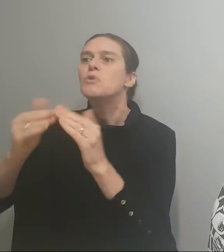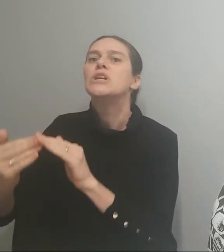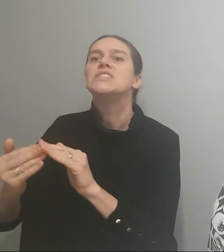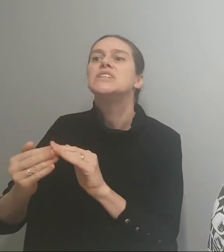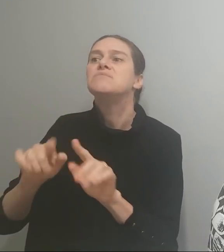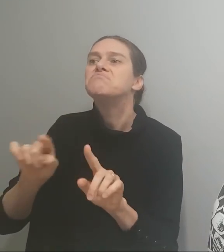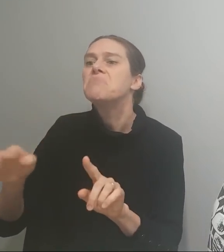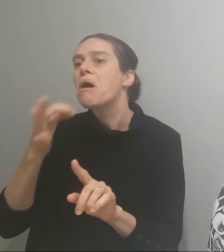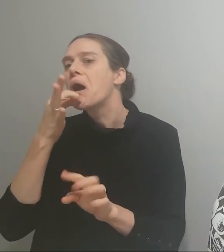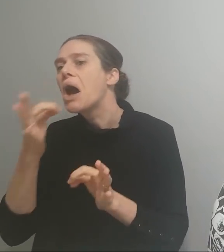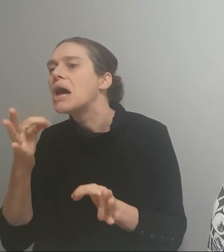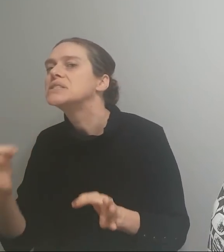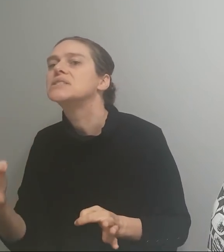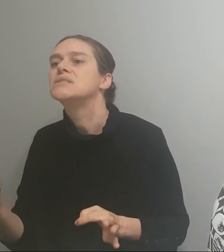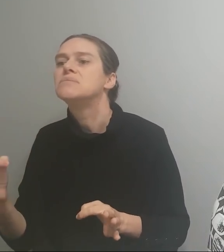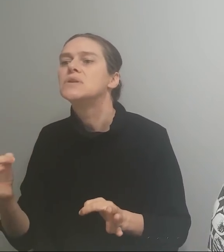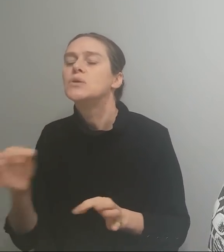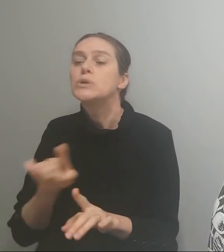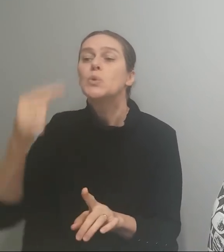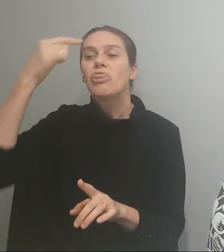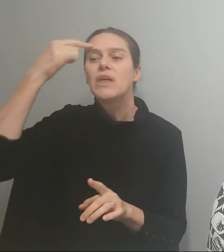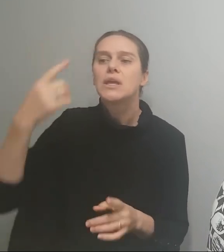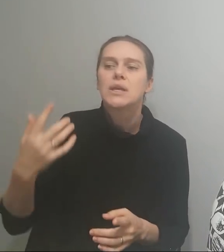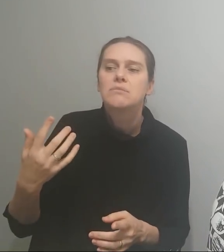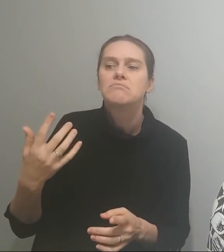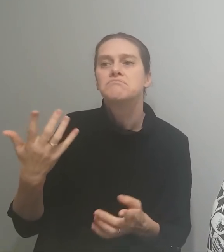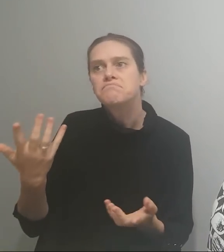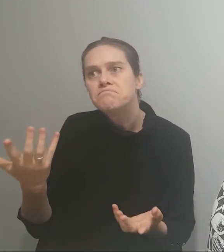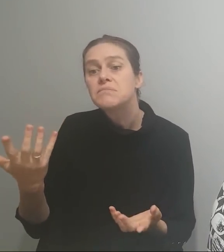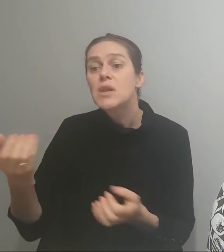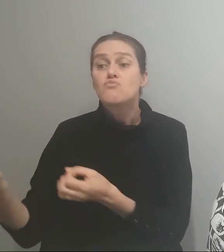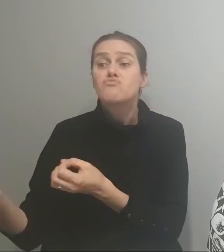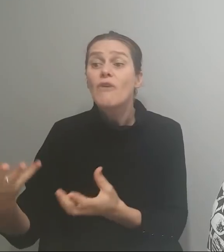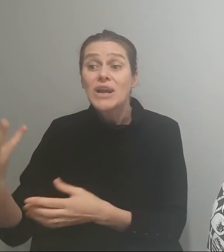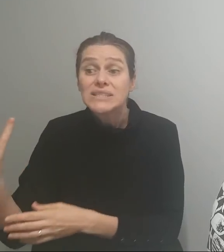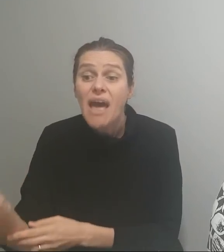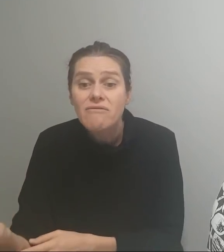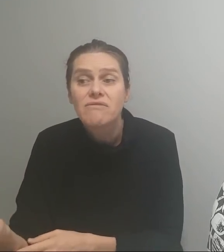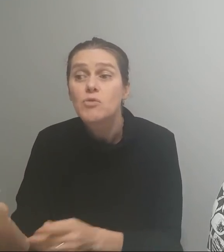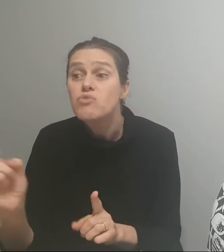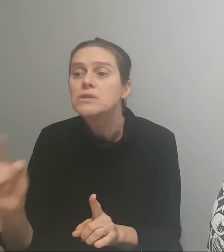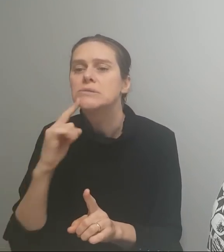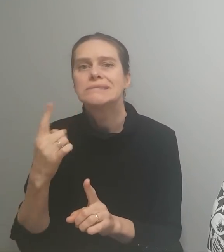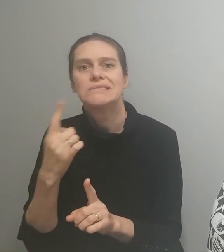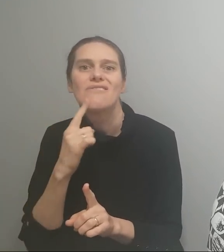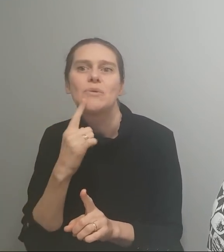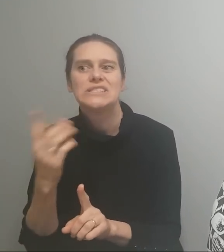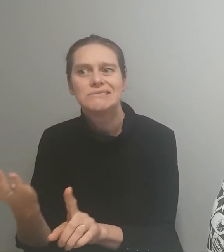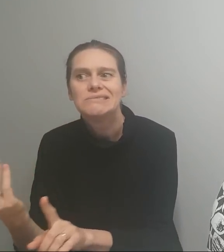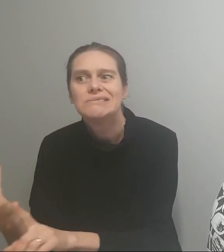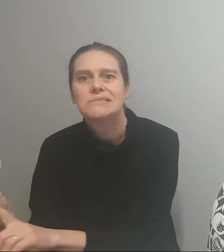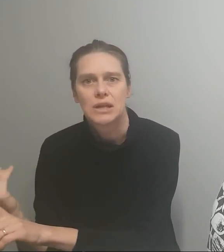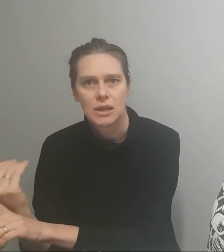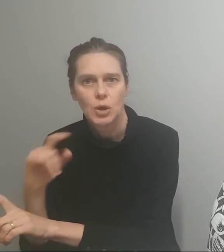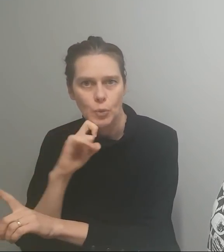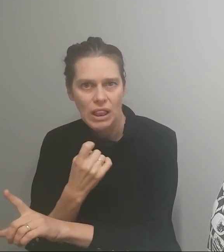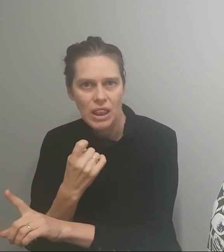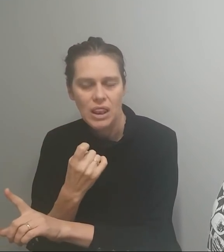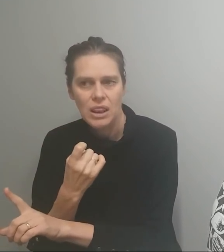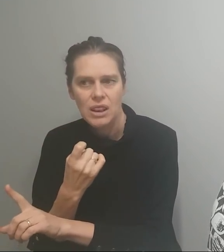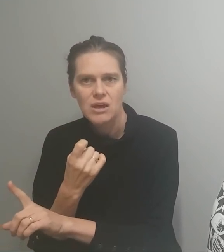tell us where there are providers and what are the sorts of things that they